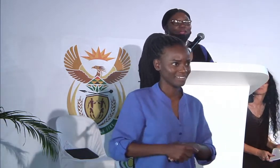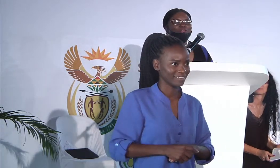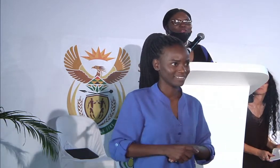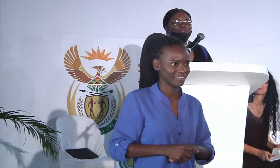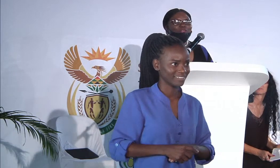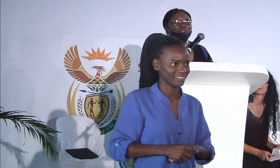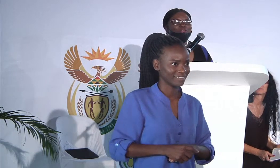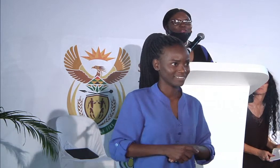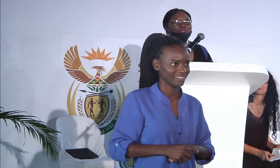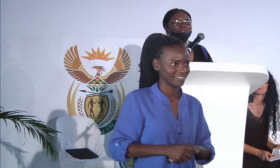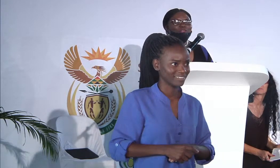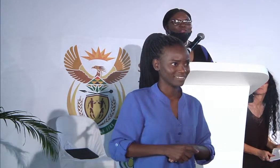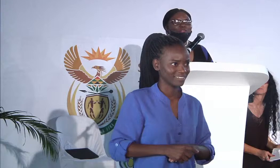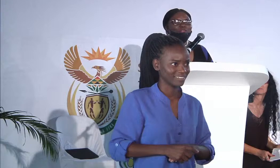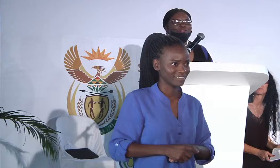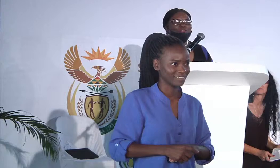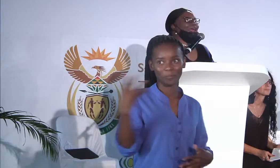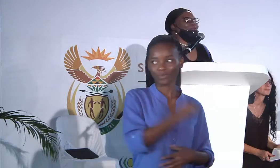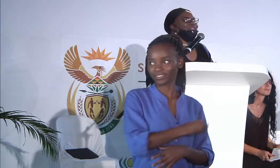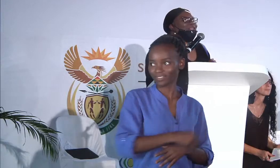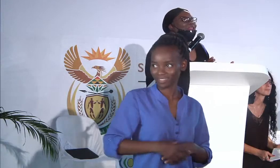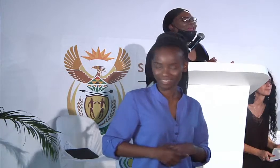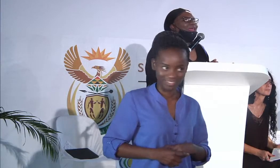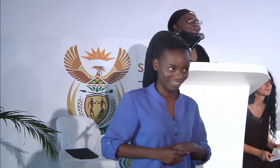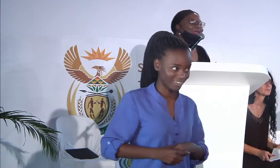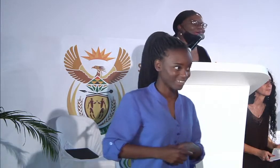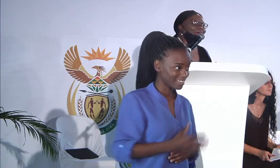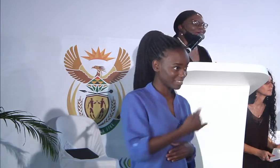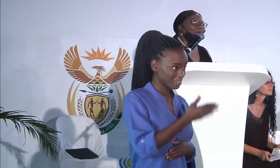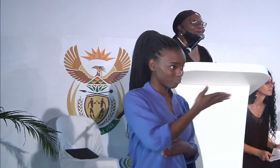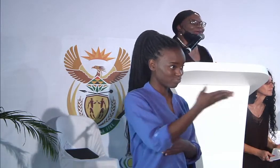That was beautiful. Are you still there?